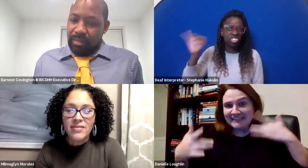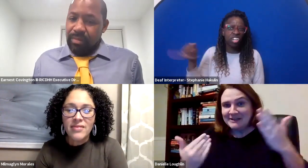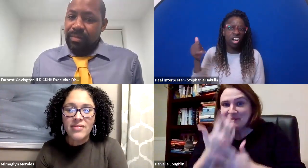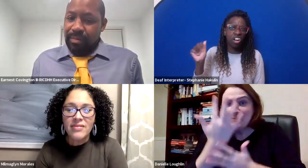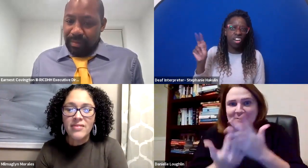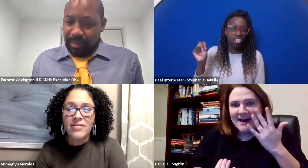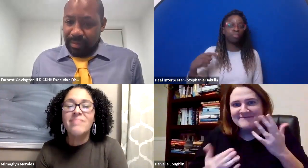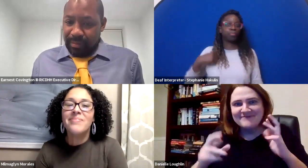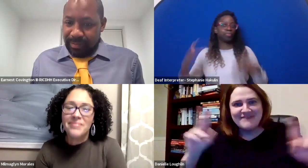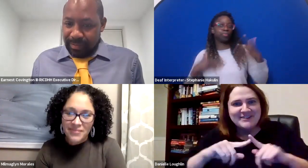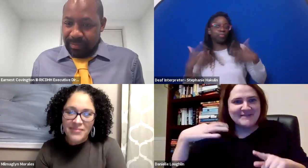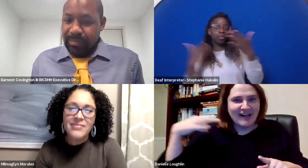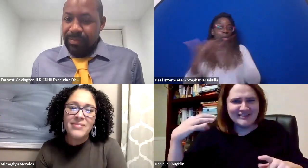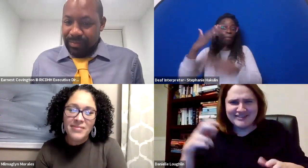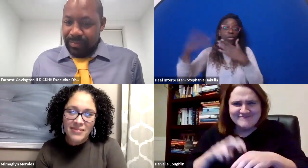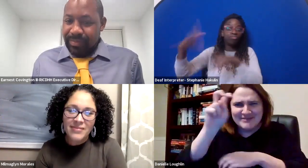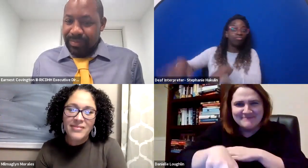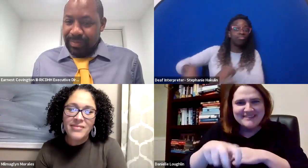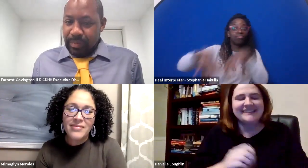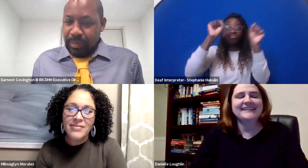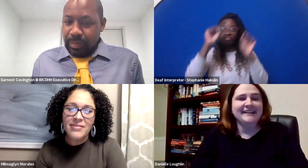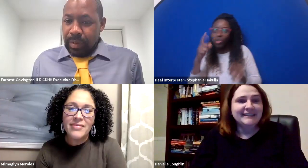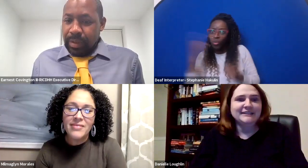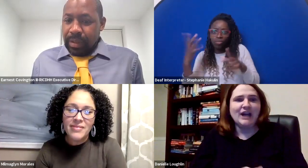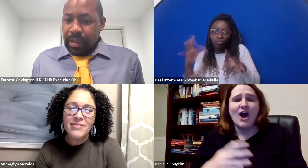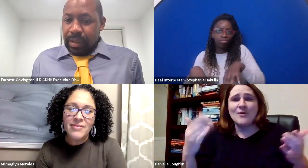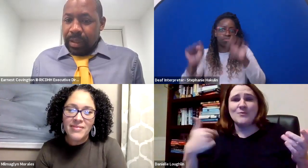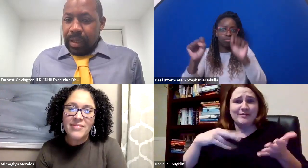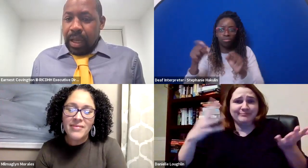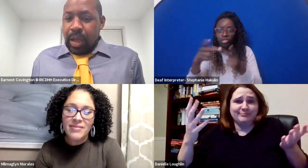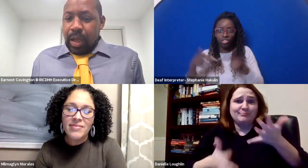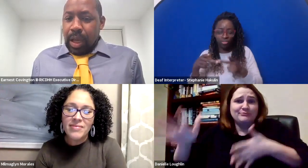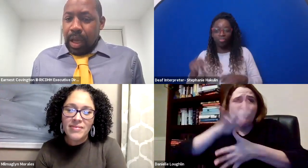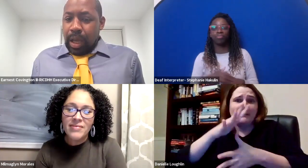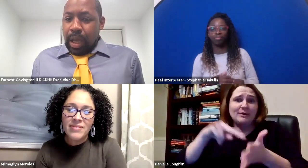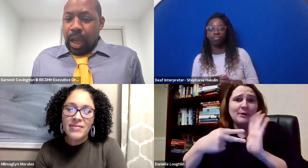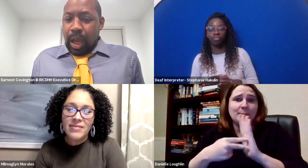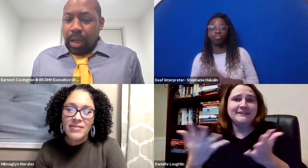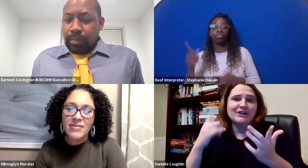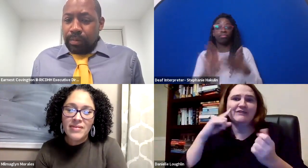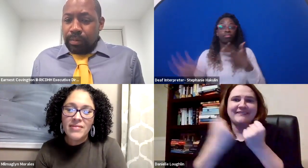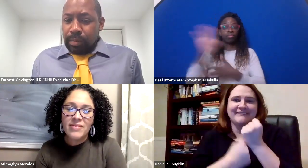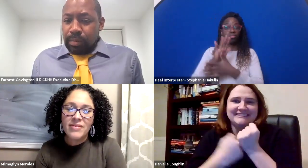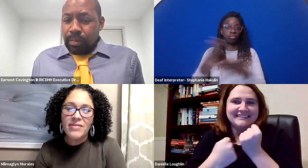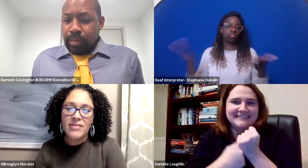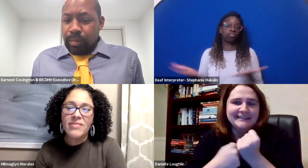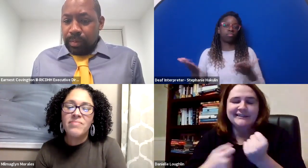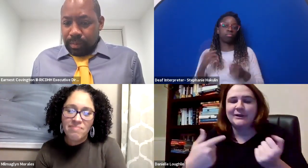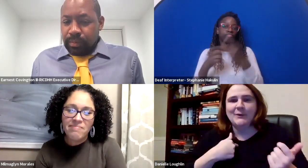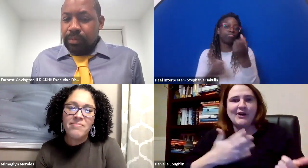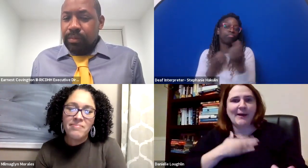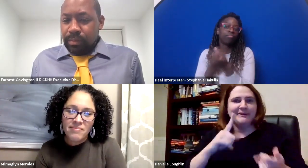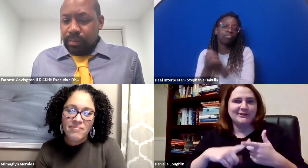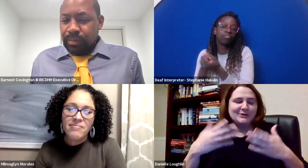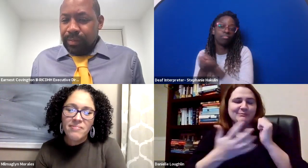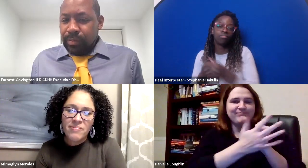ended in January, and I'm excited that there'll be some new blood, I'm hoping, who are ready to jump in. So our primary purpose